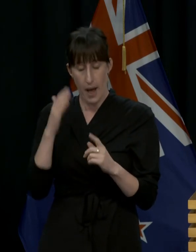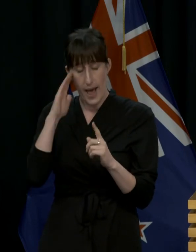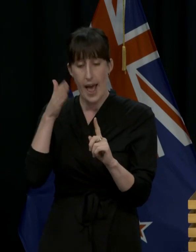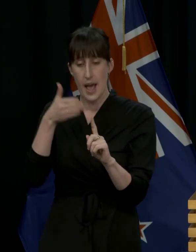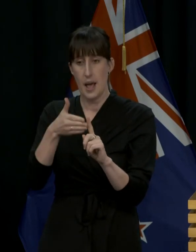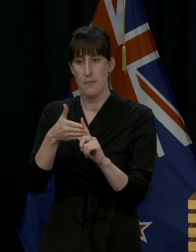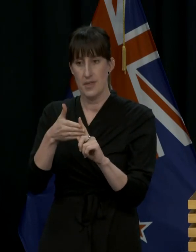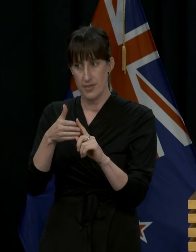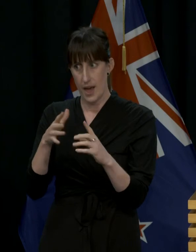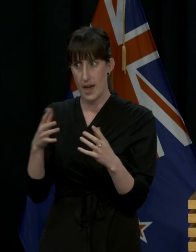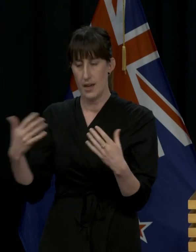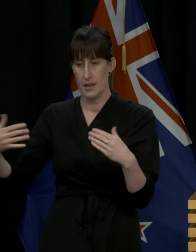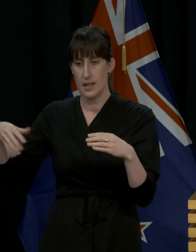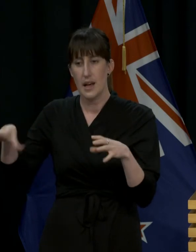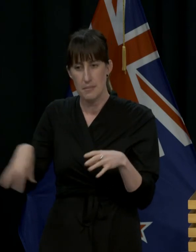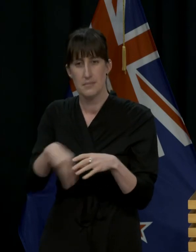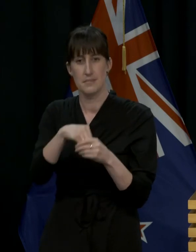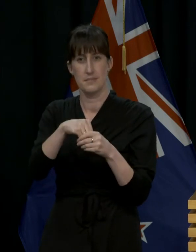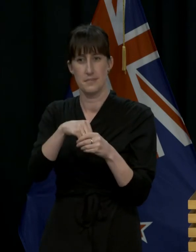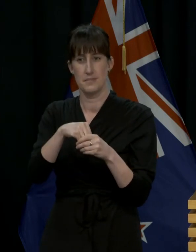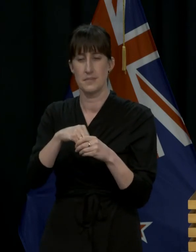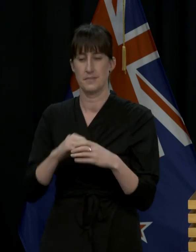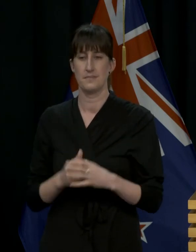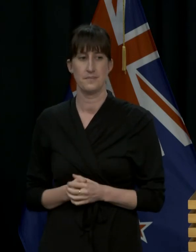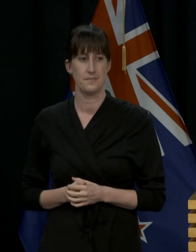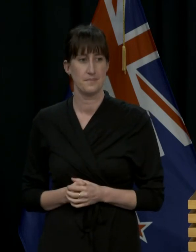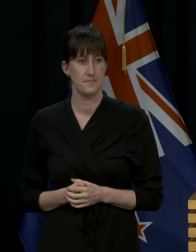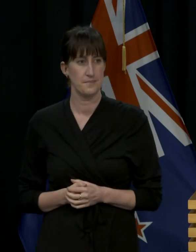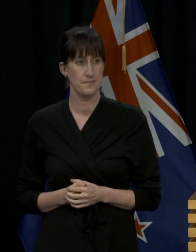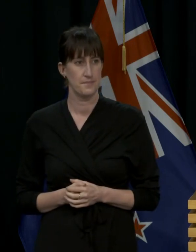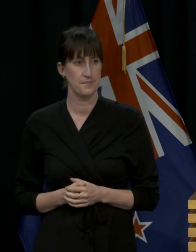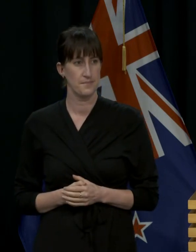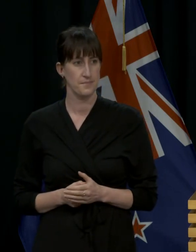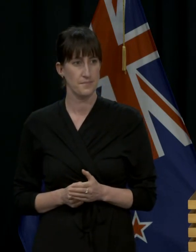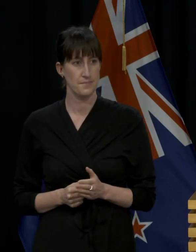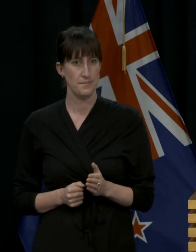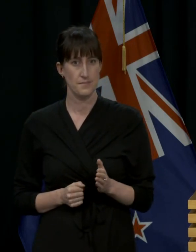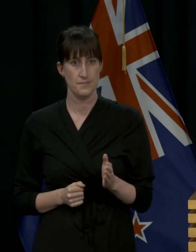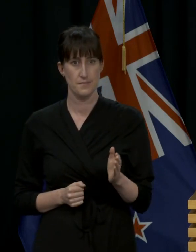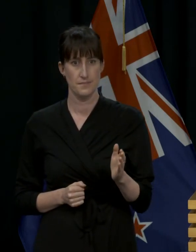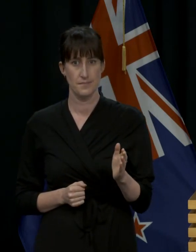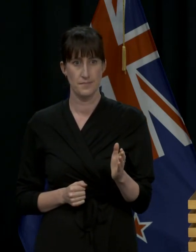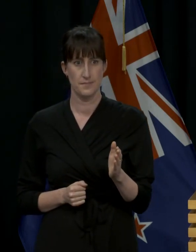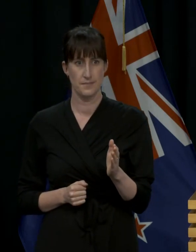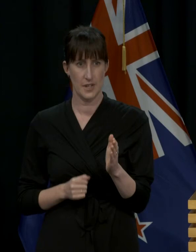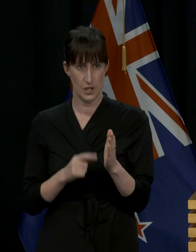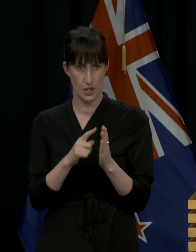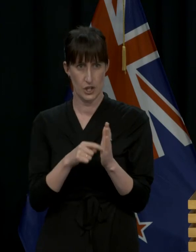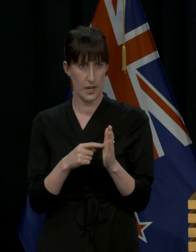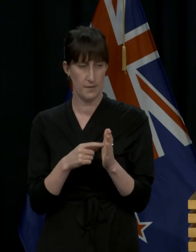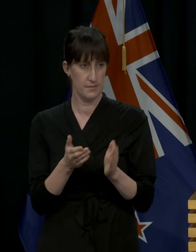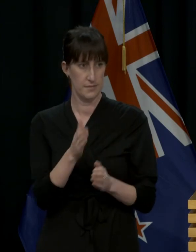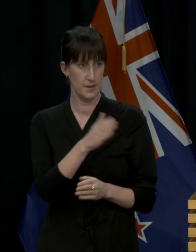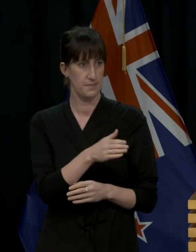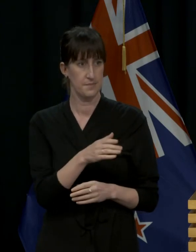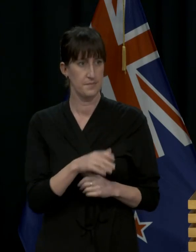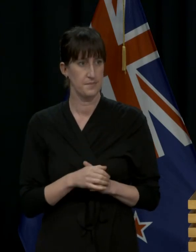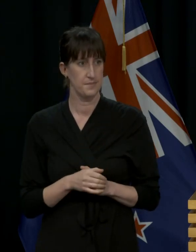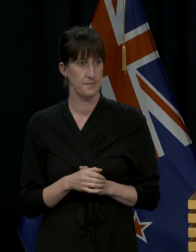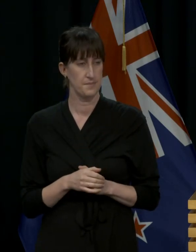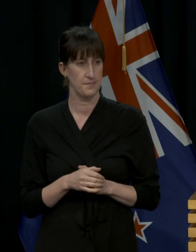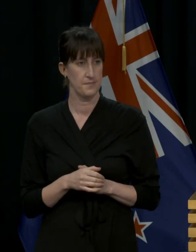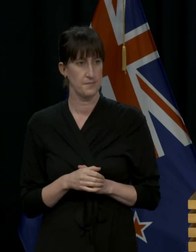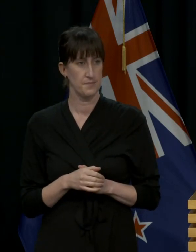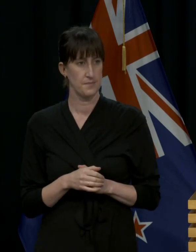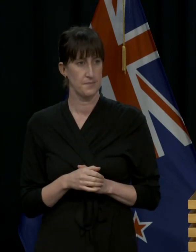they are rolled back into those respective areas. Is it meaningful, Miss? Yes, sorry, Jenna, you had a question. That's all right. Yep. Is